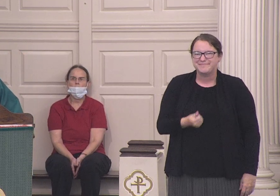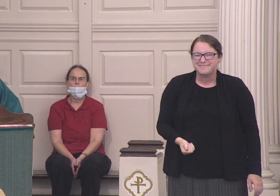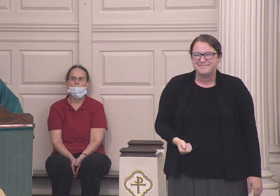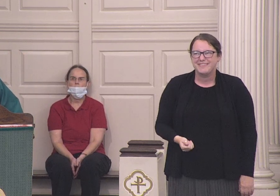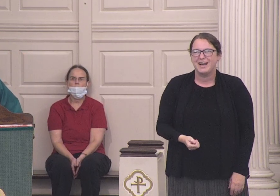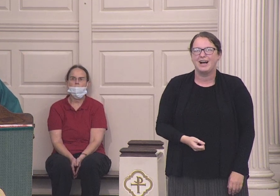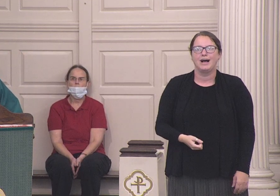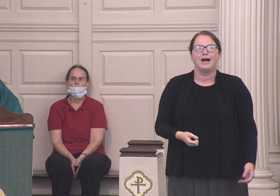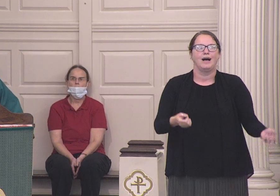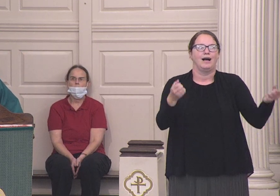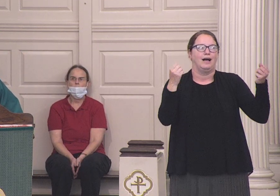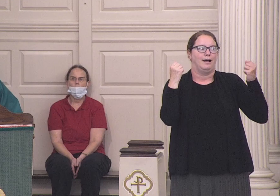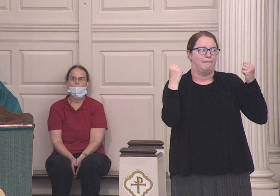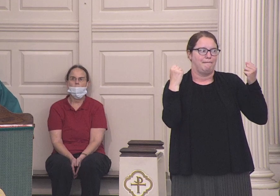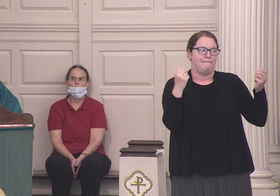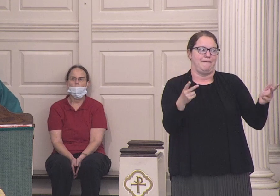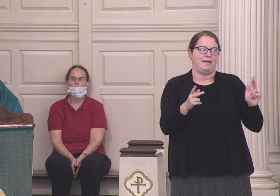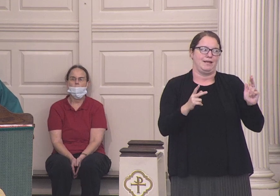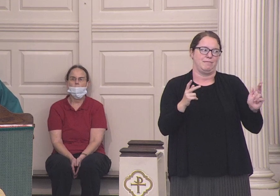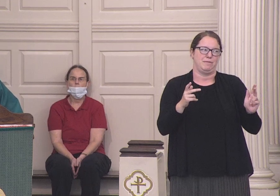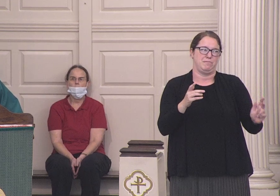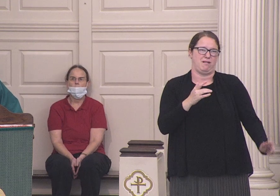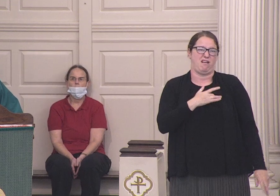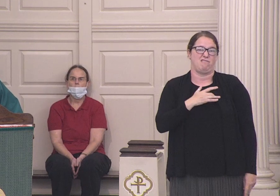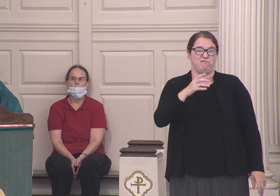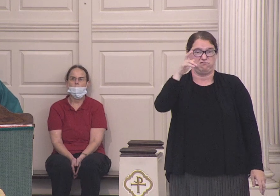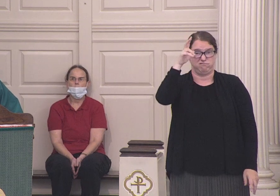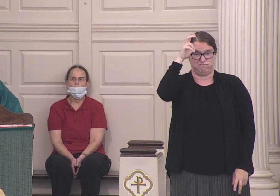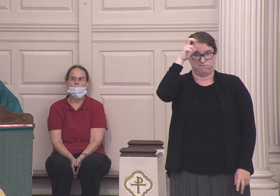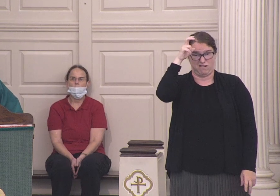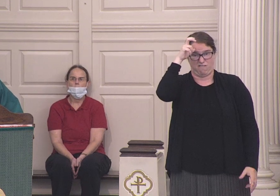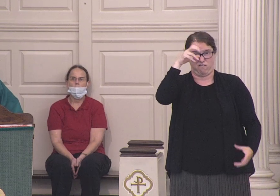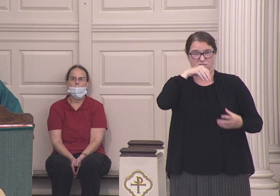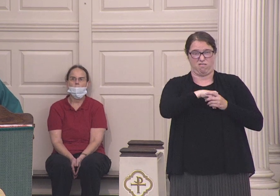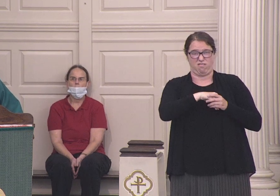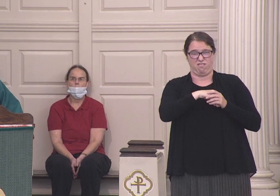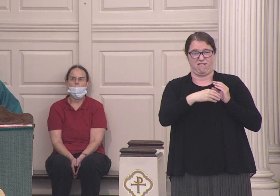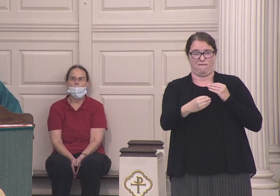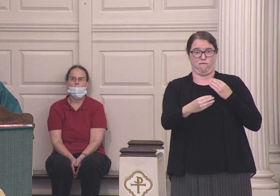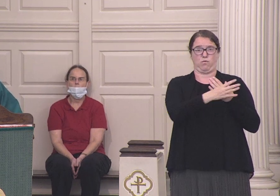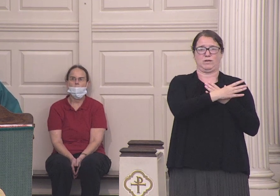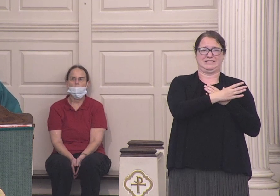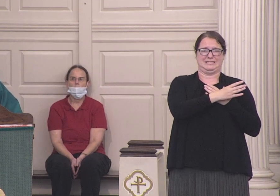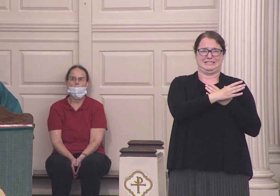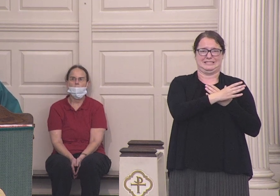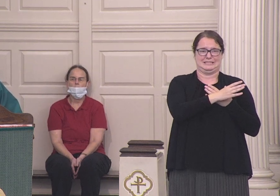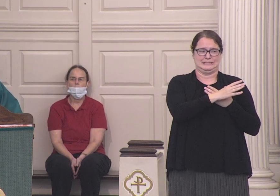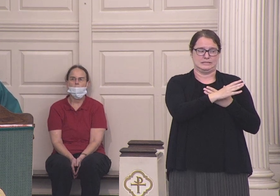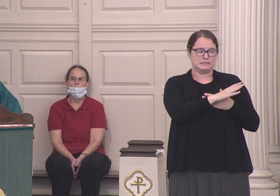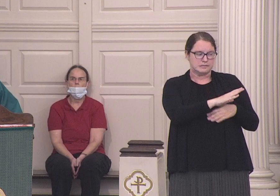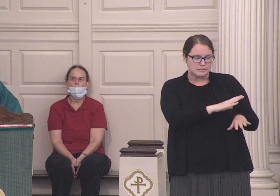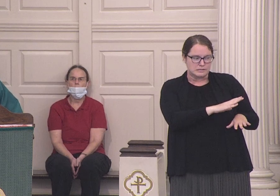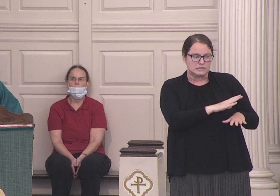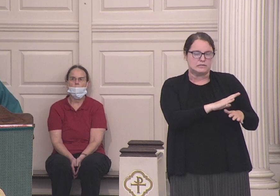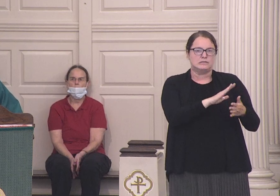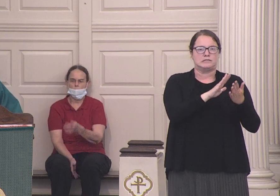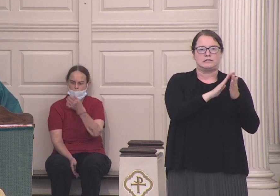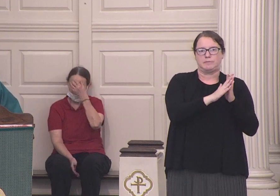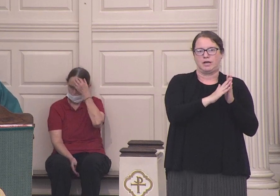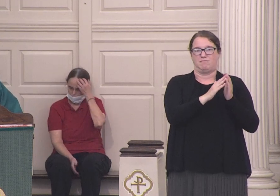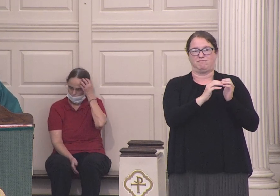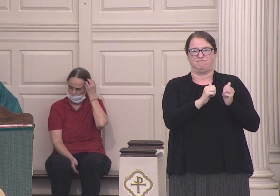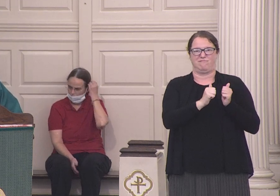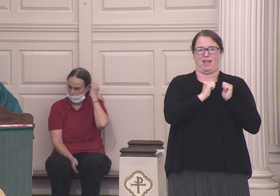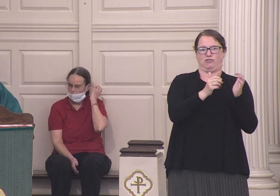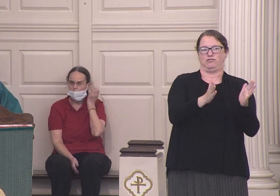are, moved by the devil. They are agents of the devil. They resist